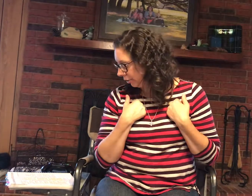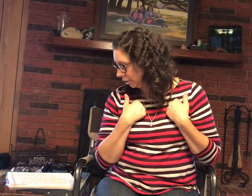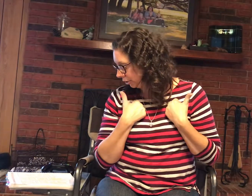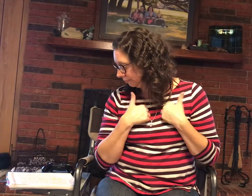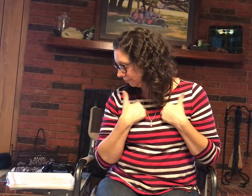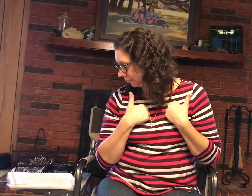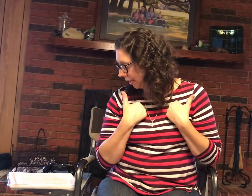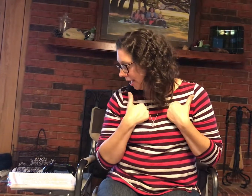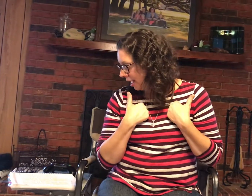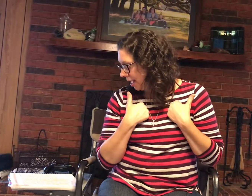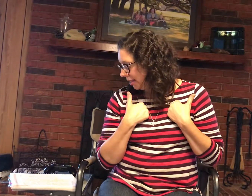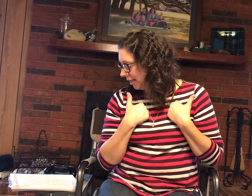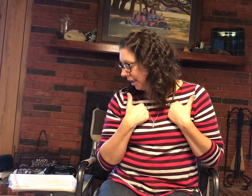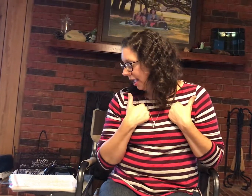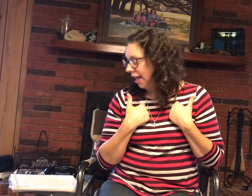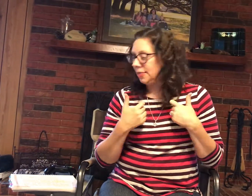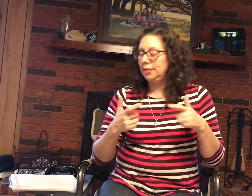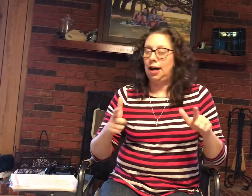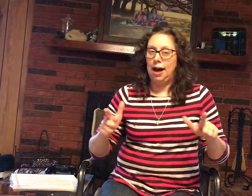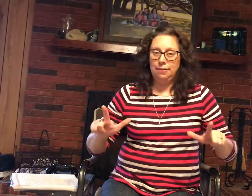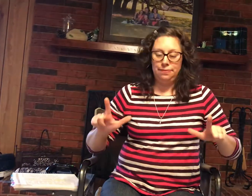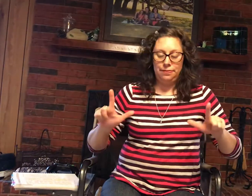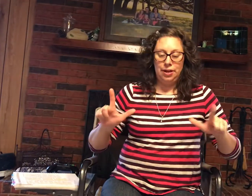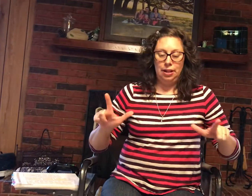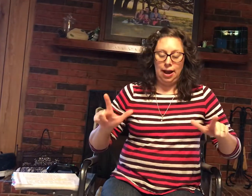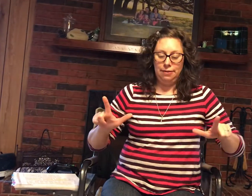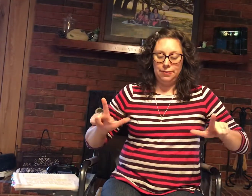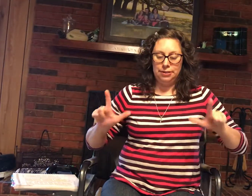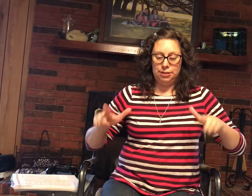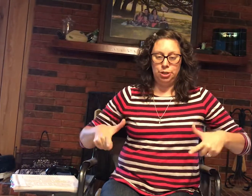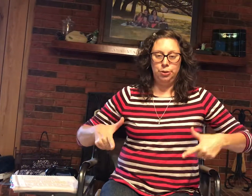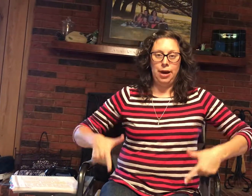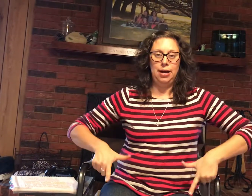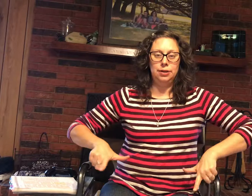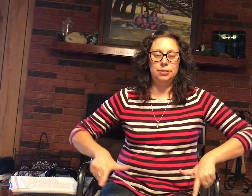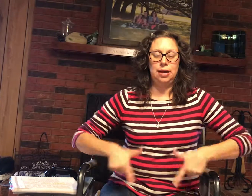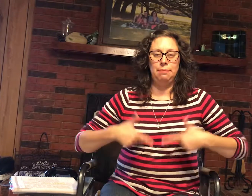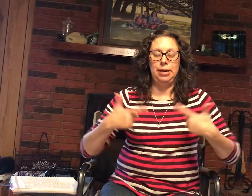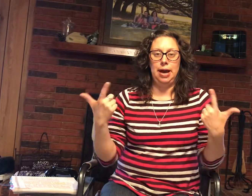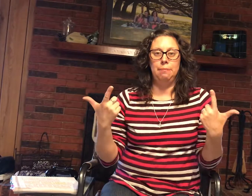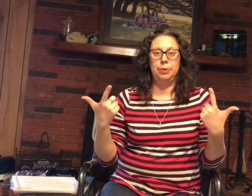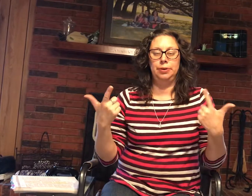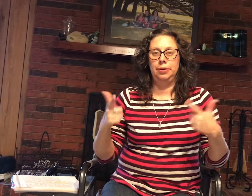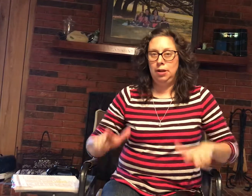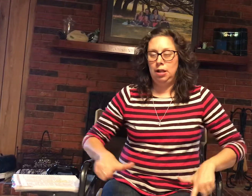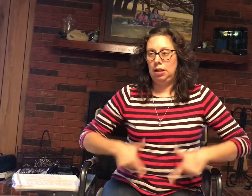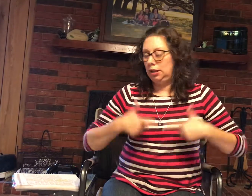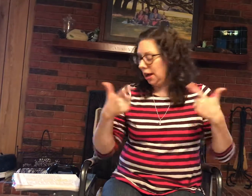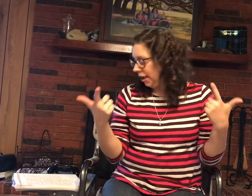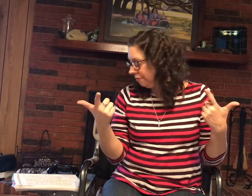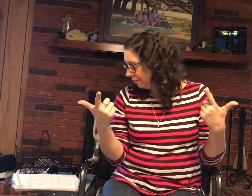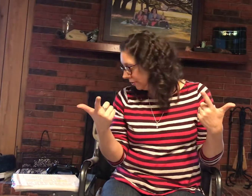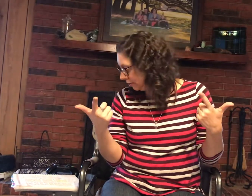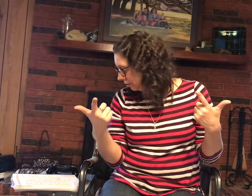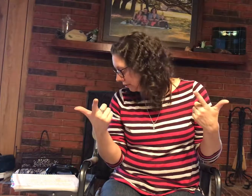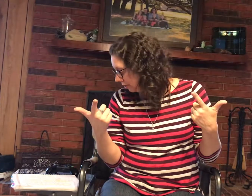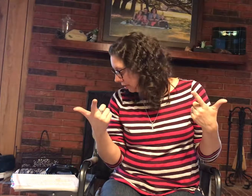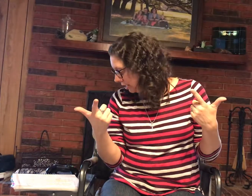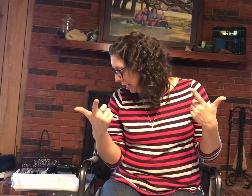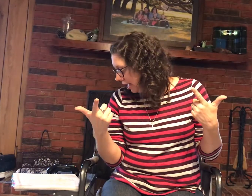creature. That hath life. Life is 2 L's coming up. Life.